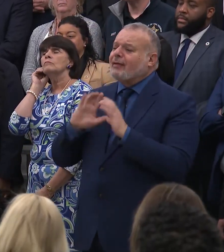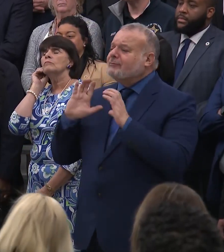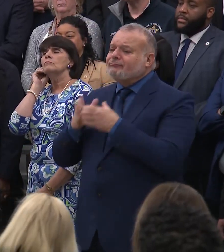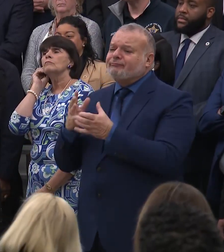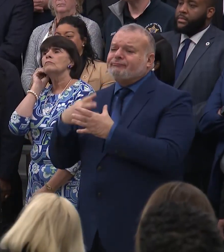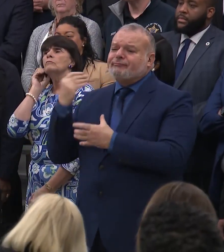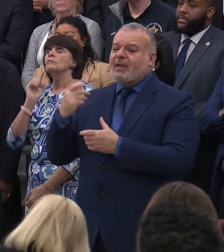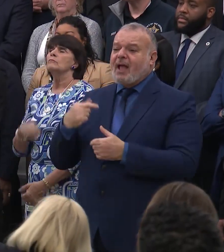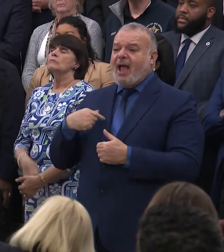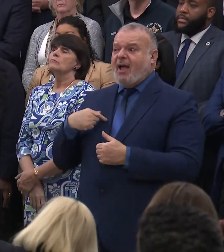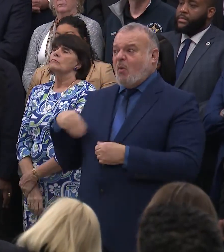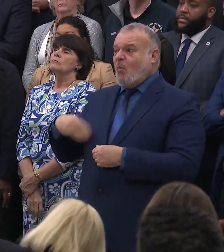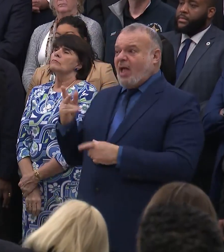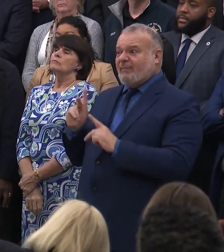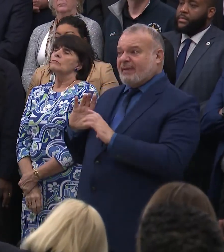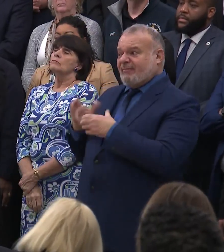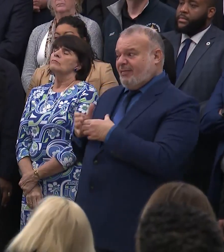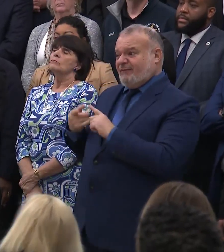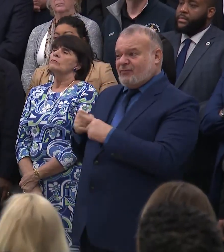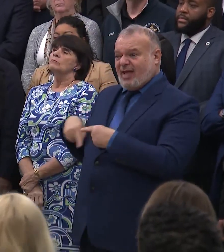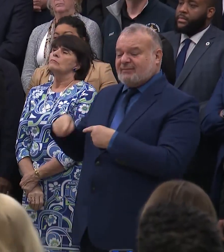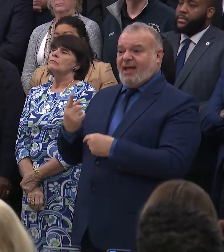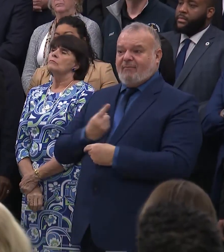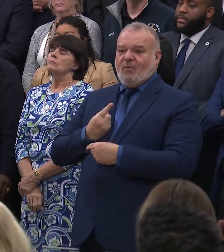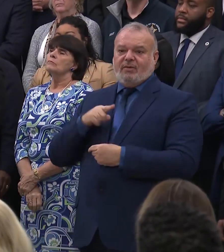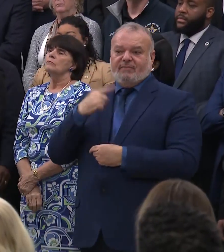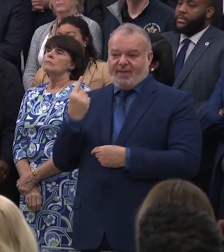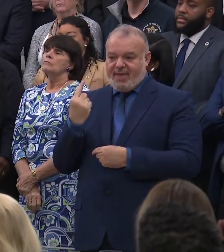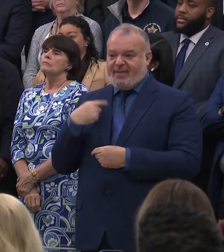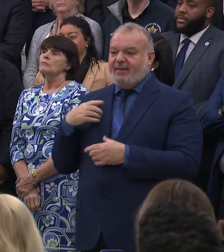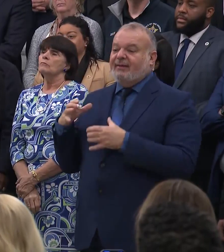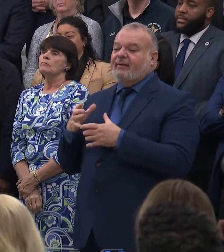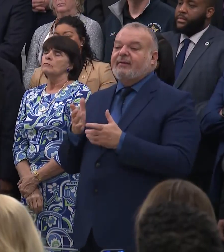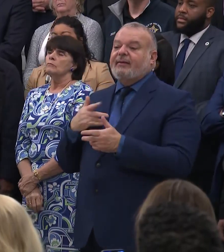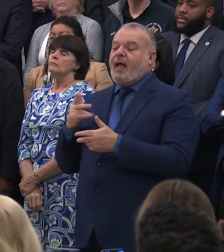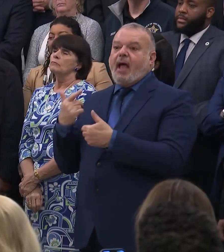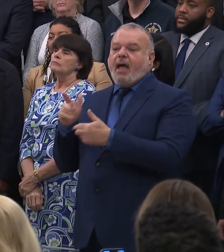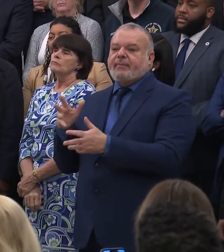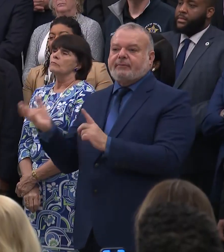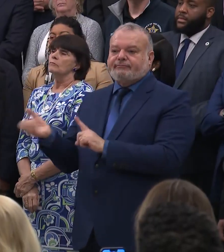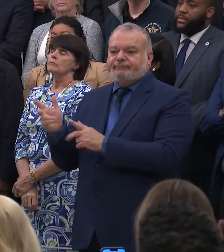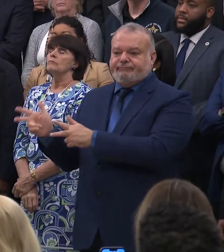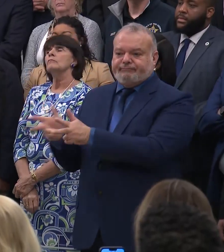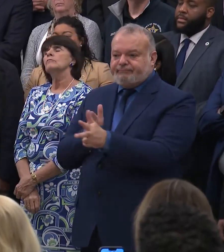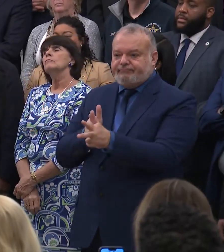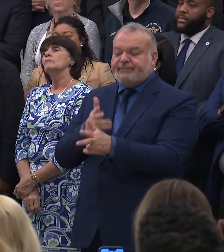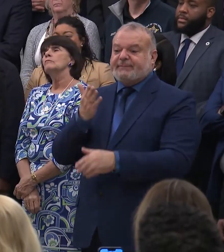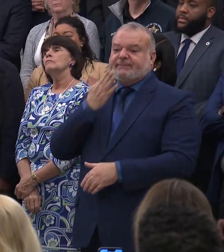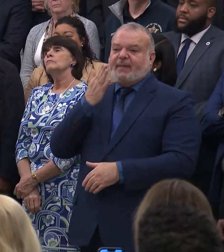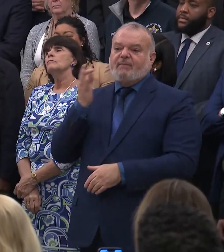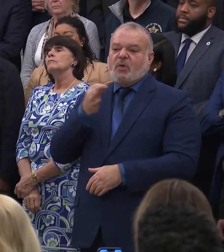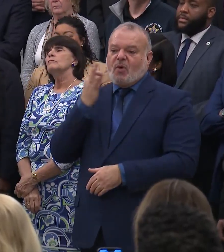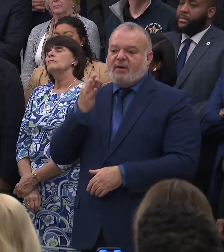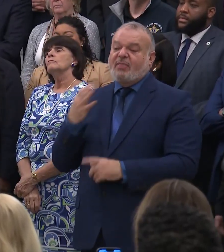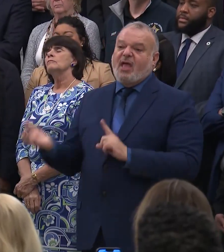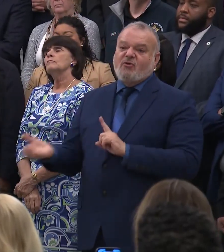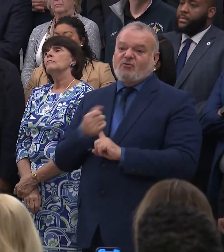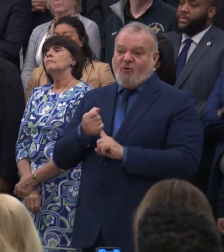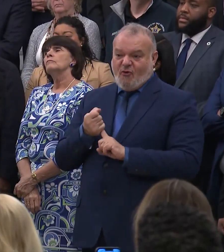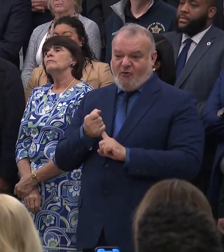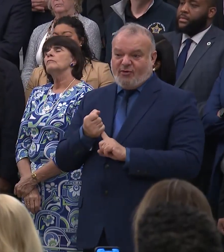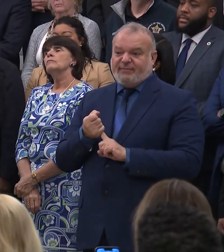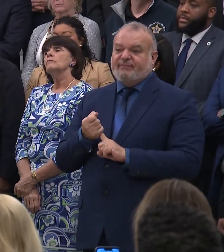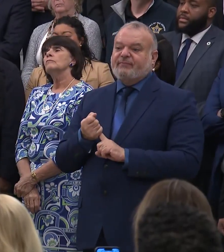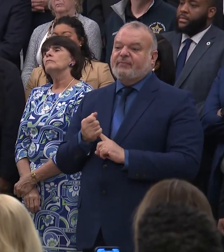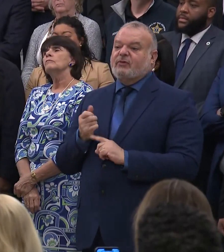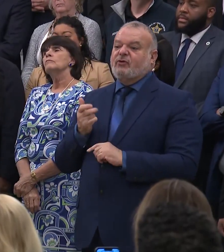car. I got pulled out of the car because they smelled cannabis, and they found me possessing around 3 grams of cannabis, and I was arrested for that.